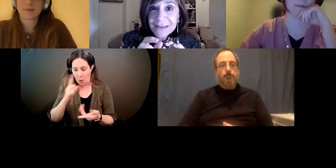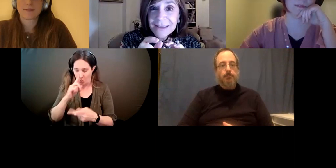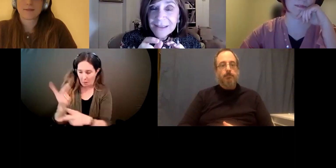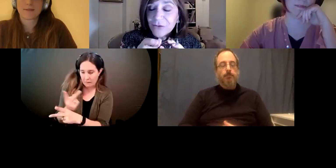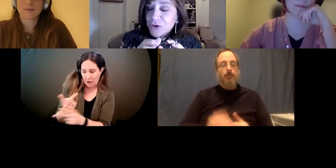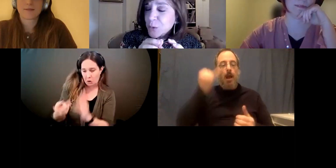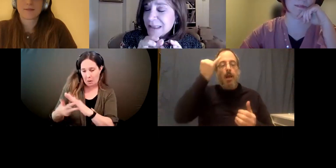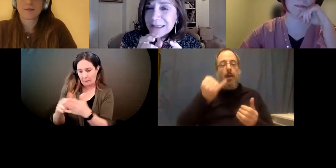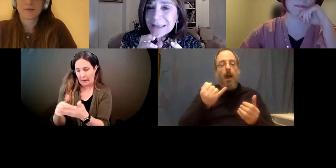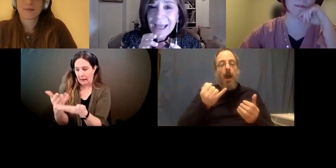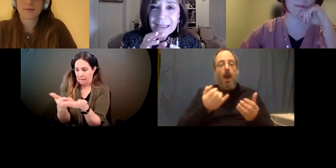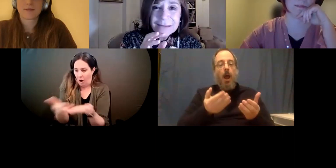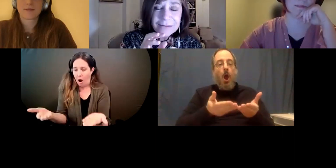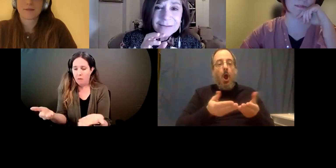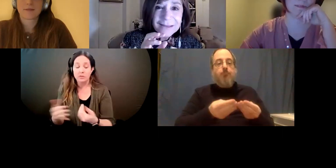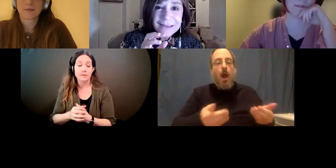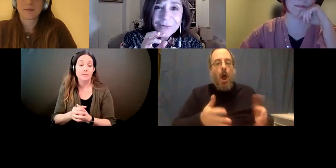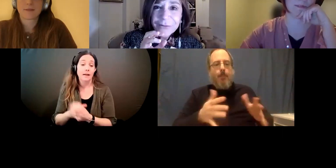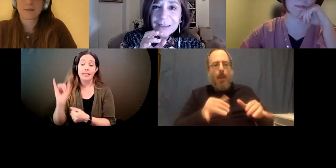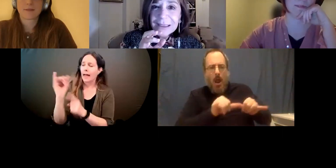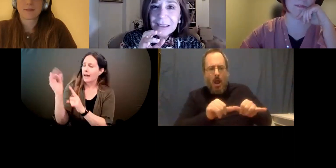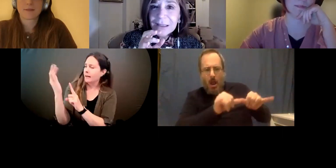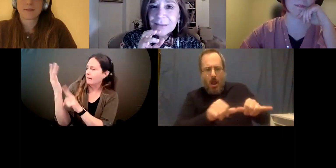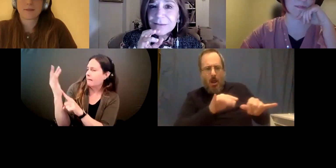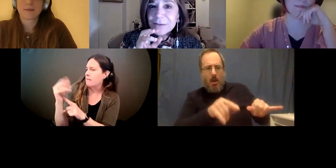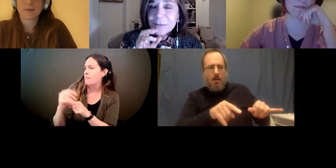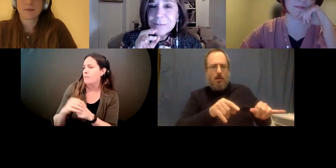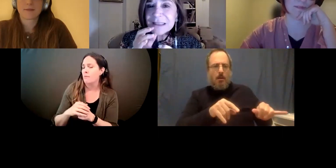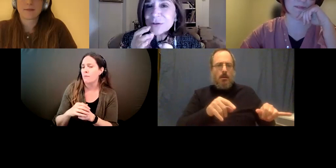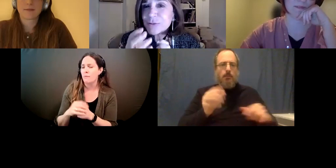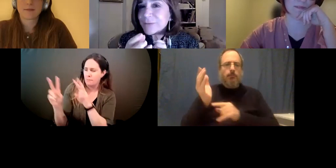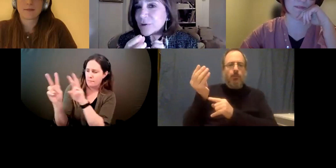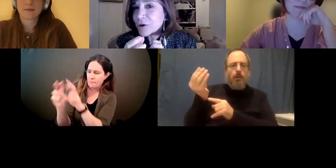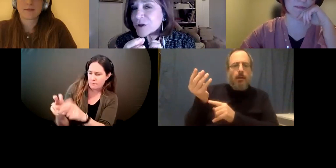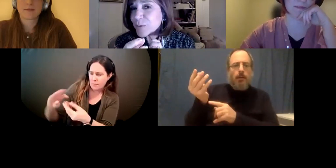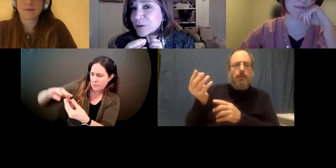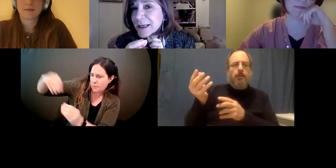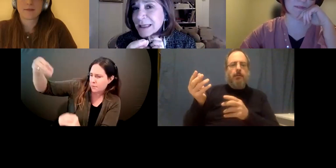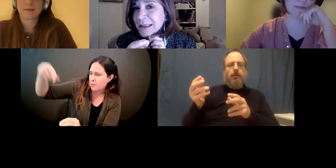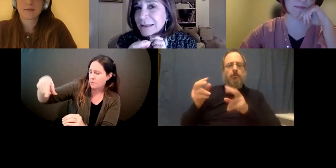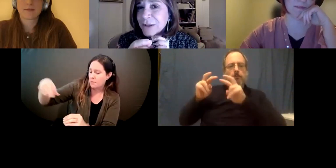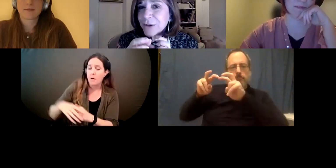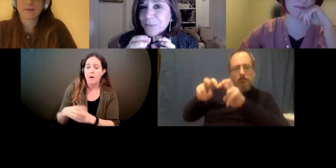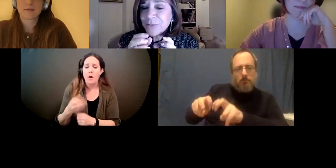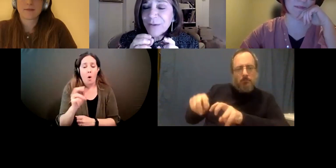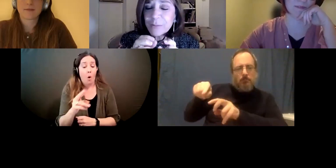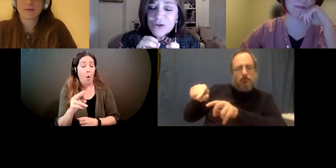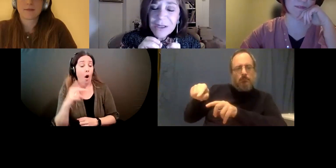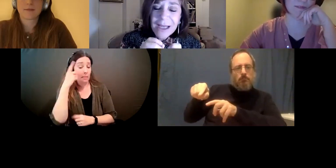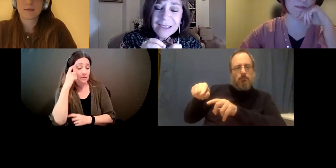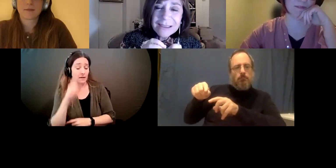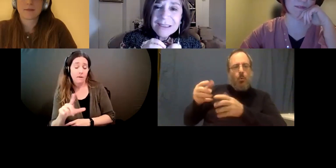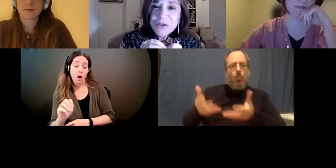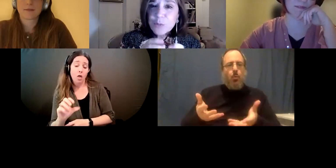objects, the twisted candle, the mystery of Larkspur Lane, the